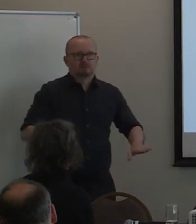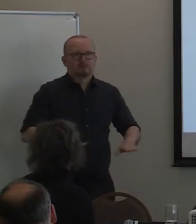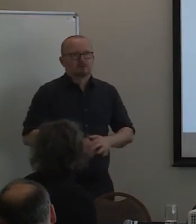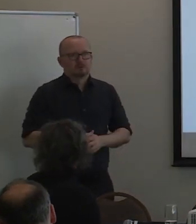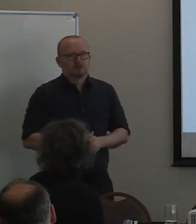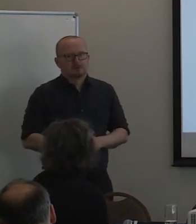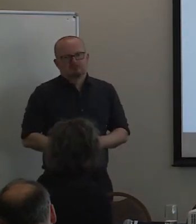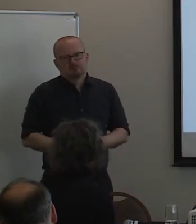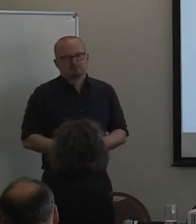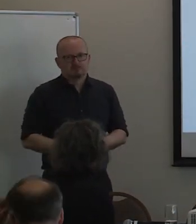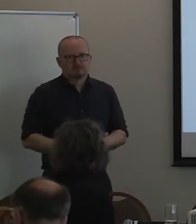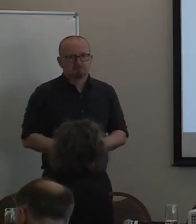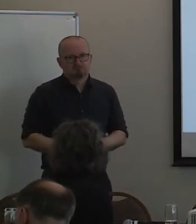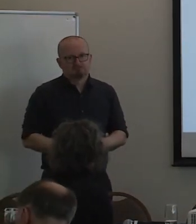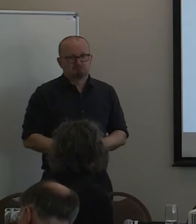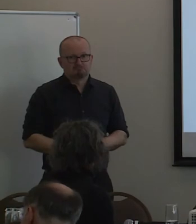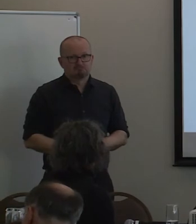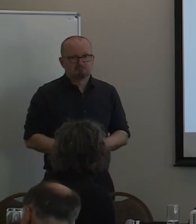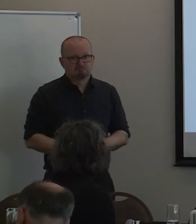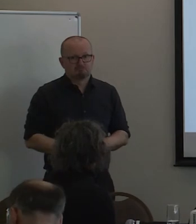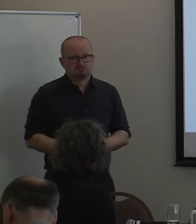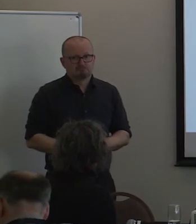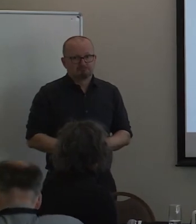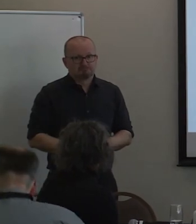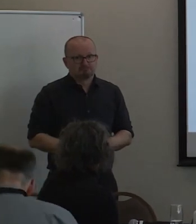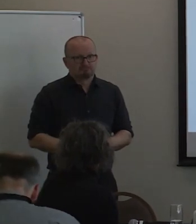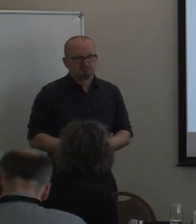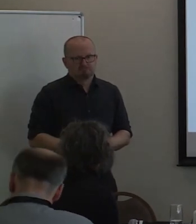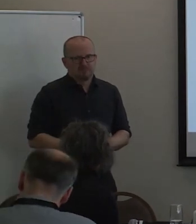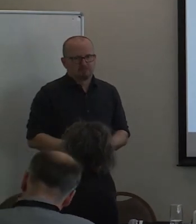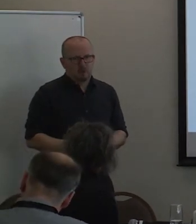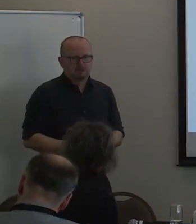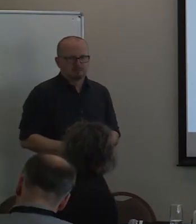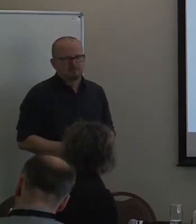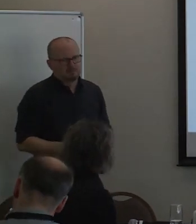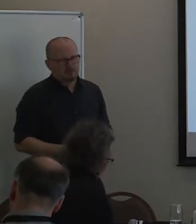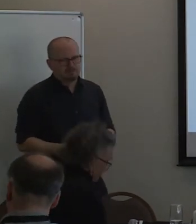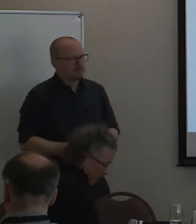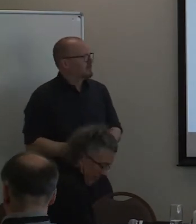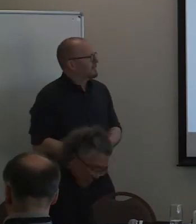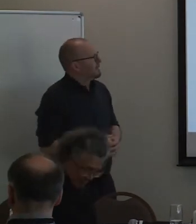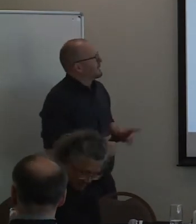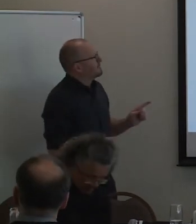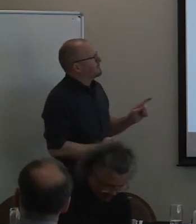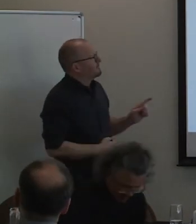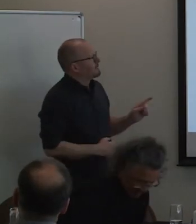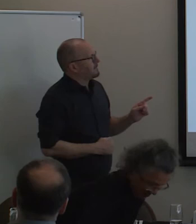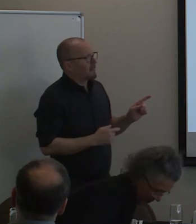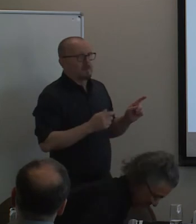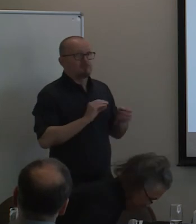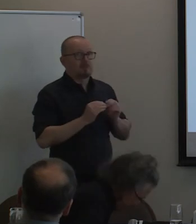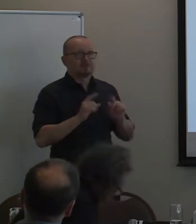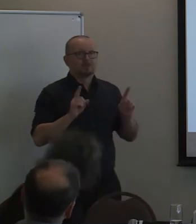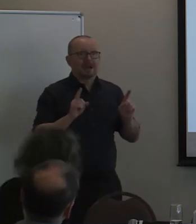This is a quote from Yuk Hui, who's a Chinese computer science and philosopher, who argues that the problem today is that technology has become the ground of